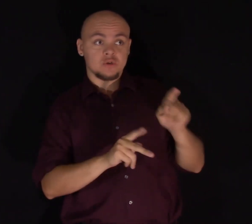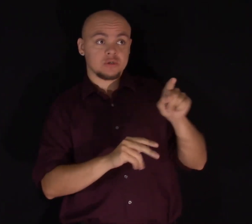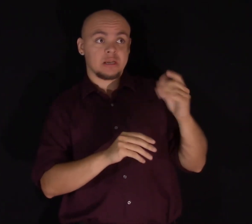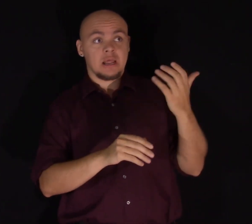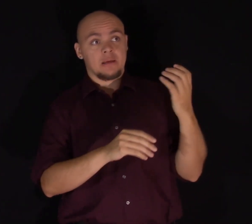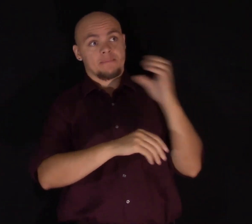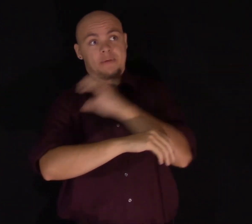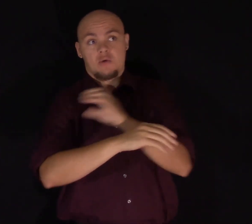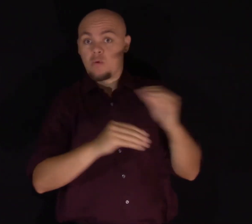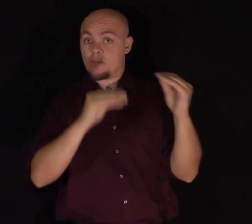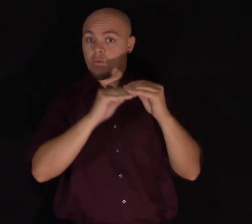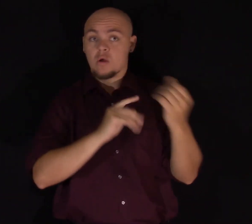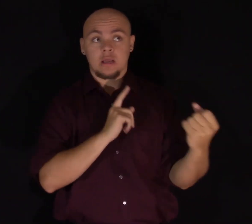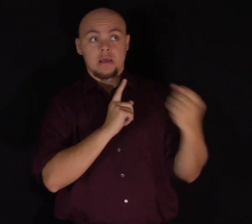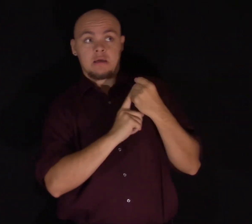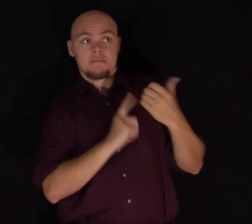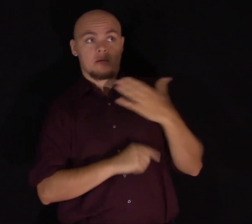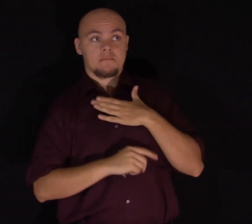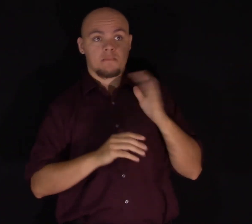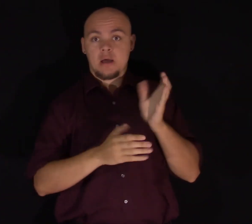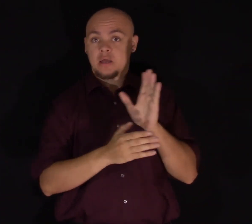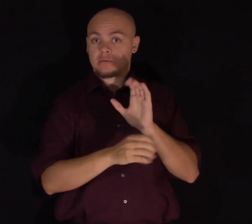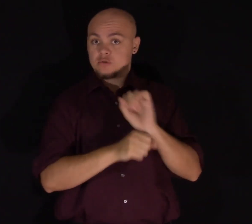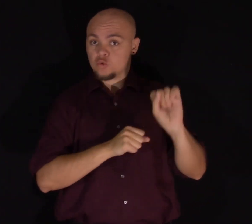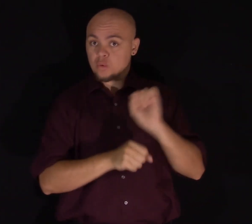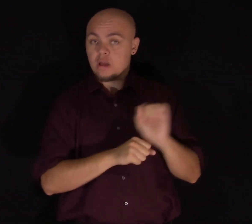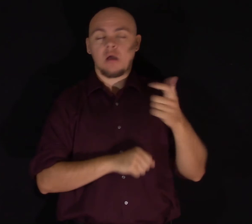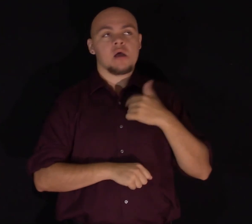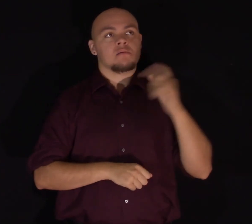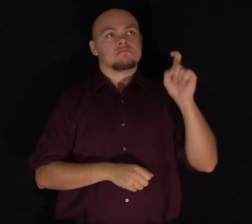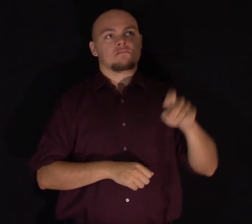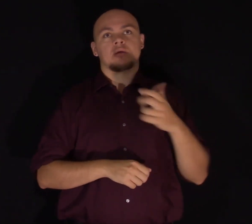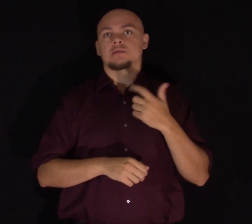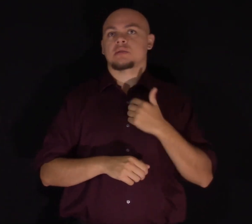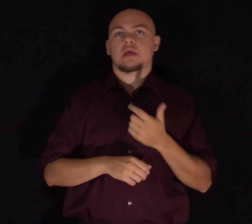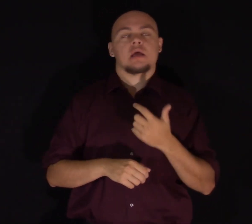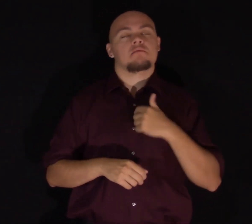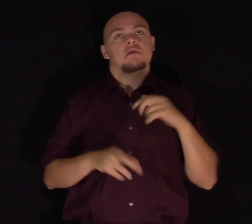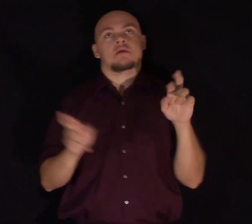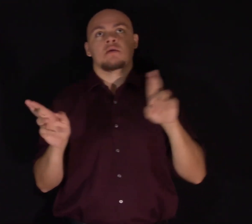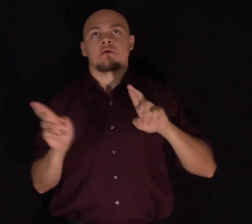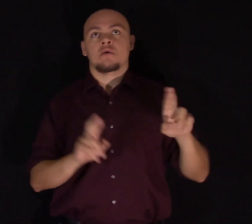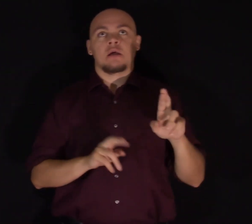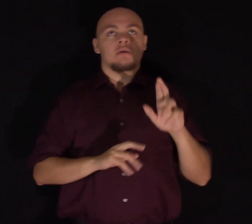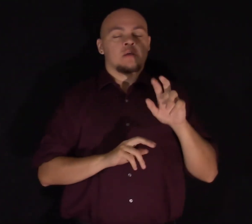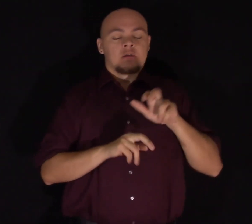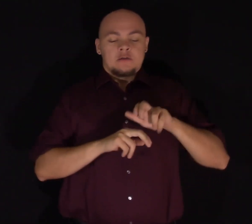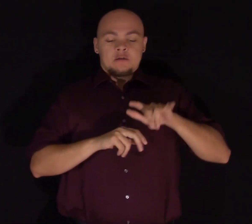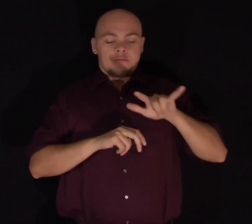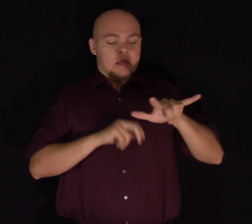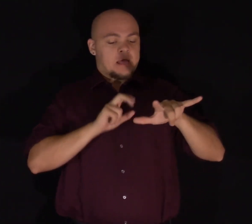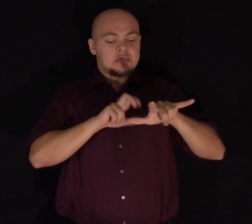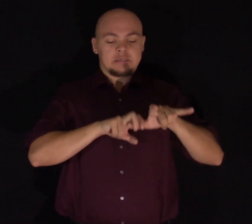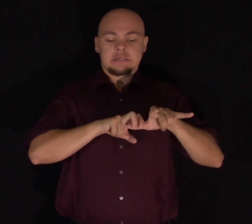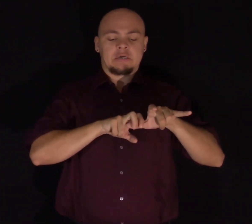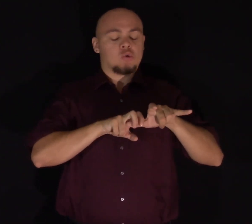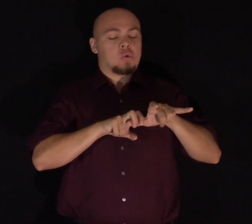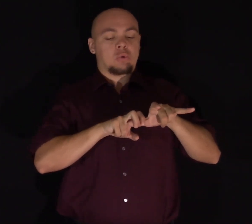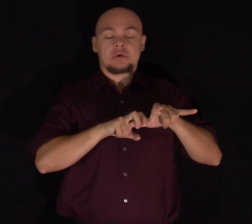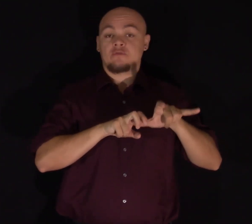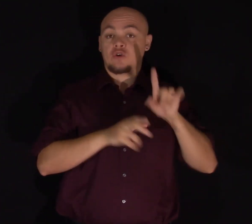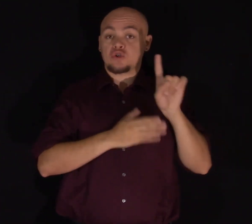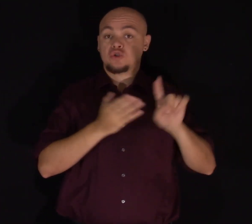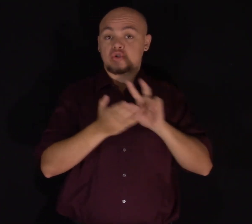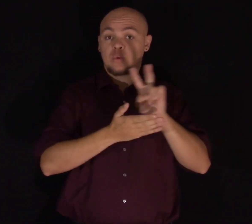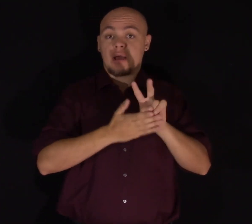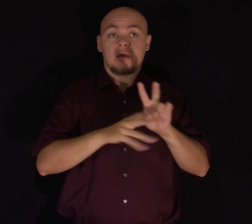me and could impact my career. But I was like, I gotta do this. I gotta sit at the edge of this plane, maybe for 2 hours. And I did. And I pressed